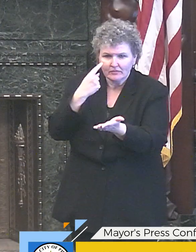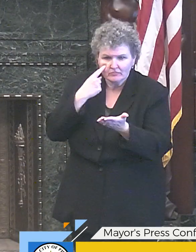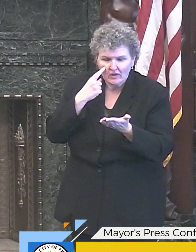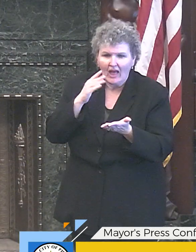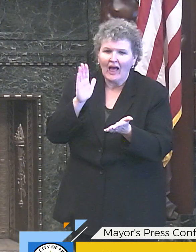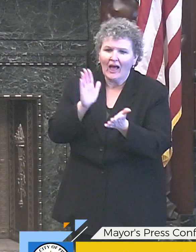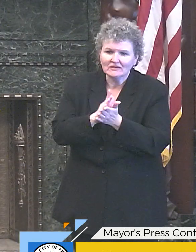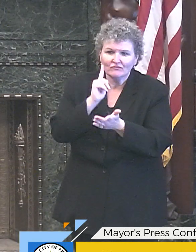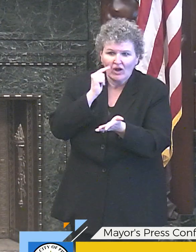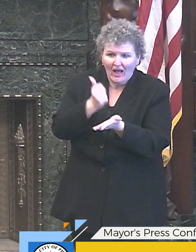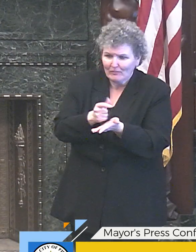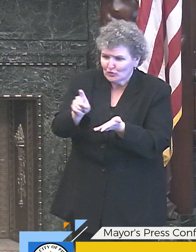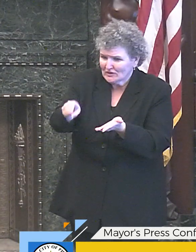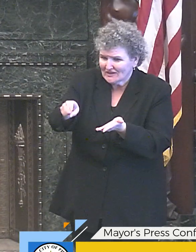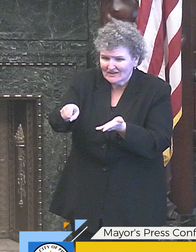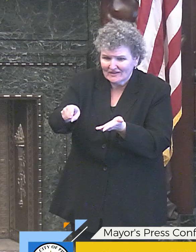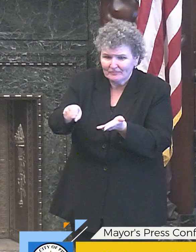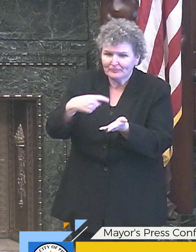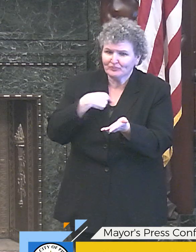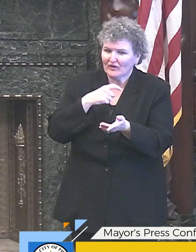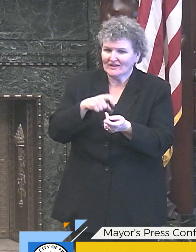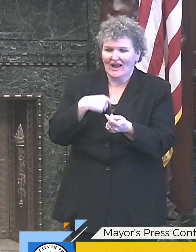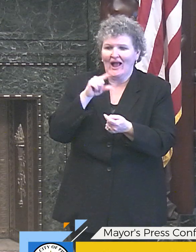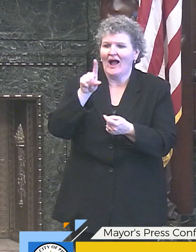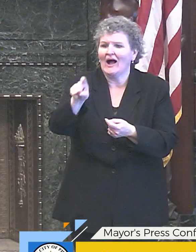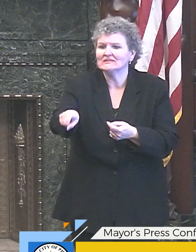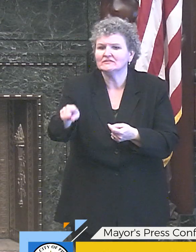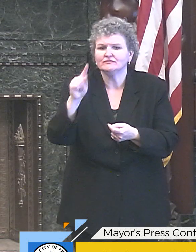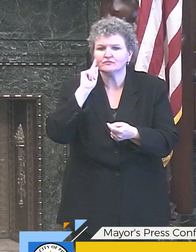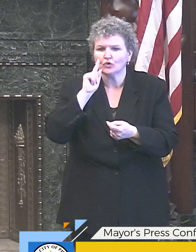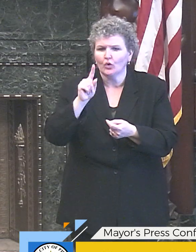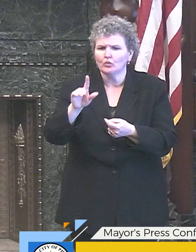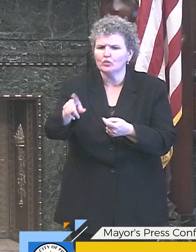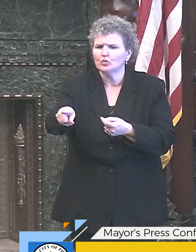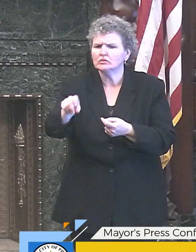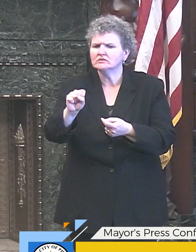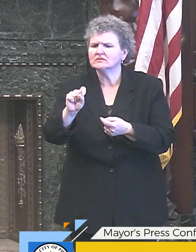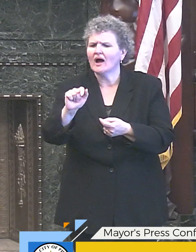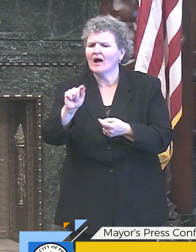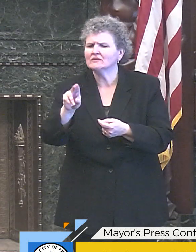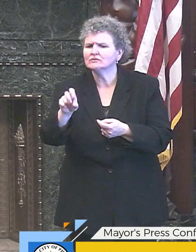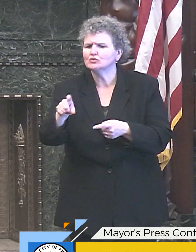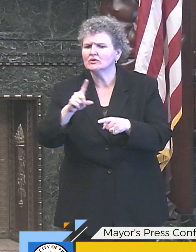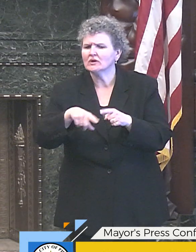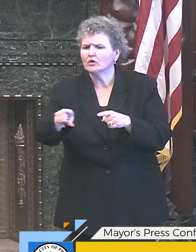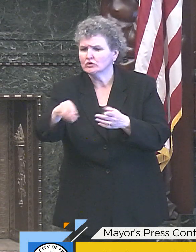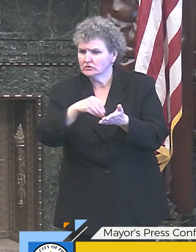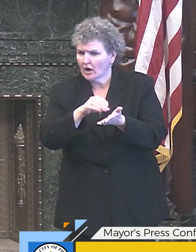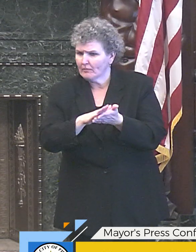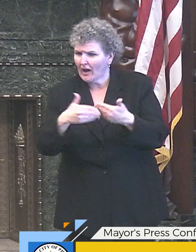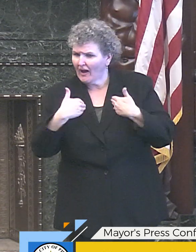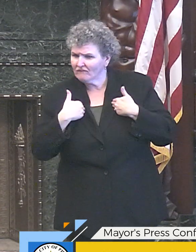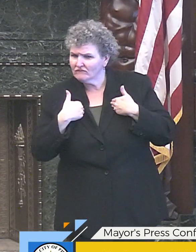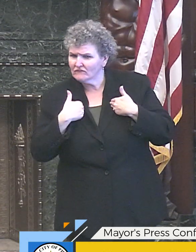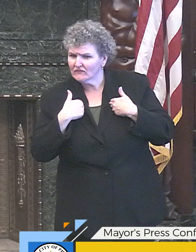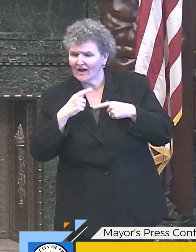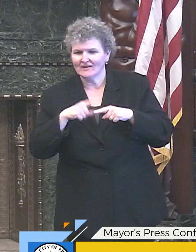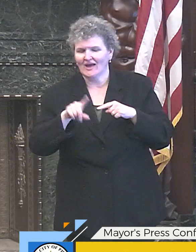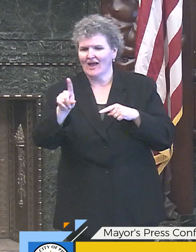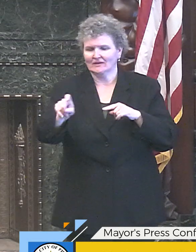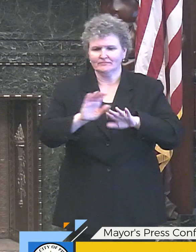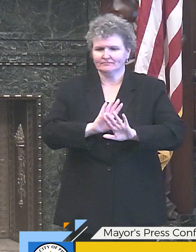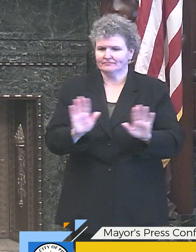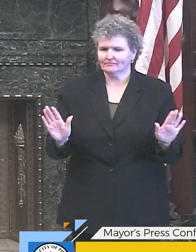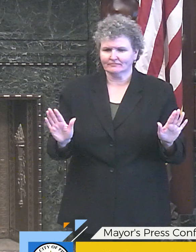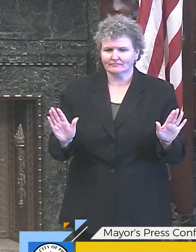We probably can't answer that question because we're not going to be asking anyone their status. If they come to help directly to us, we're going to help them. If they come for